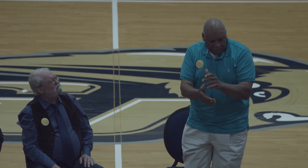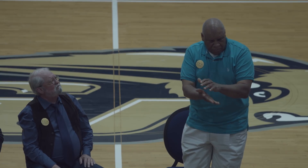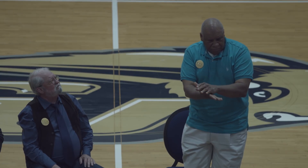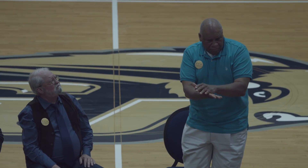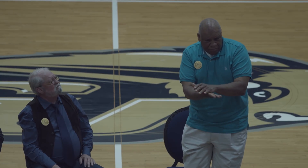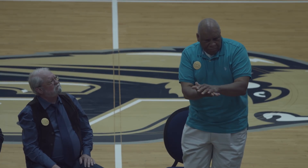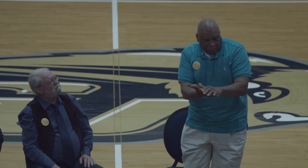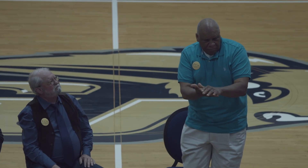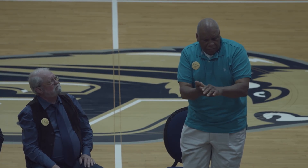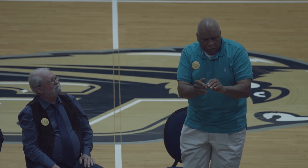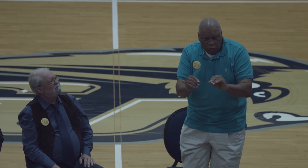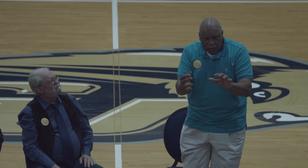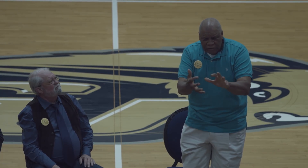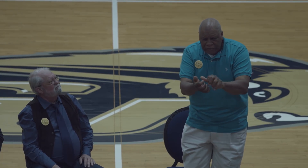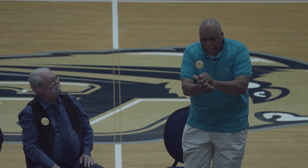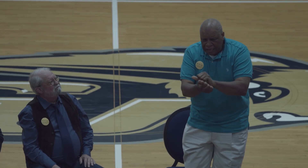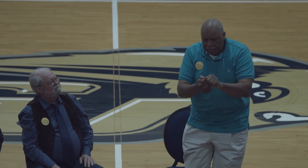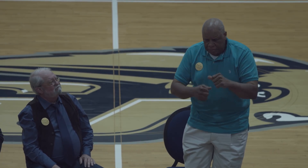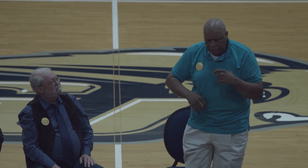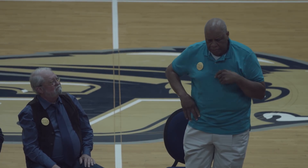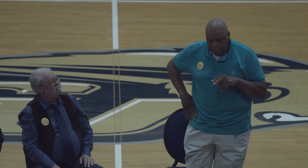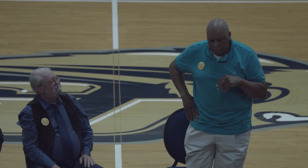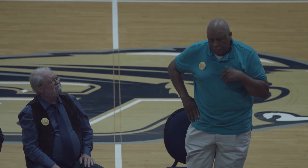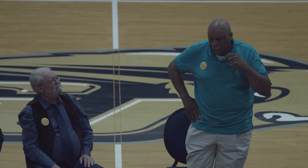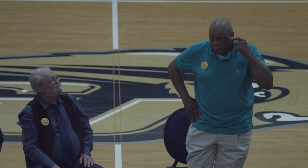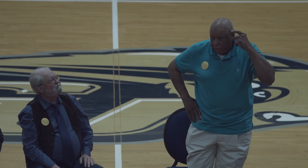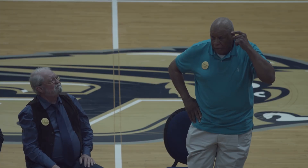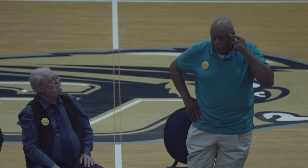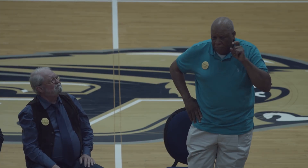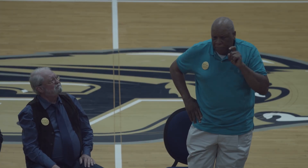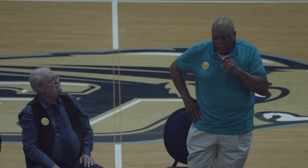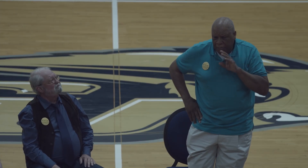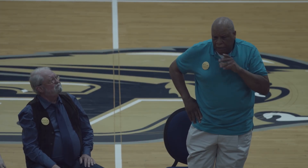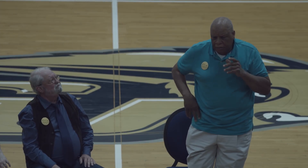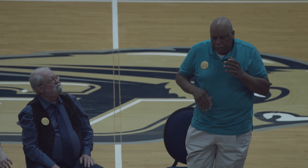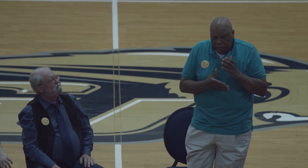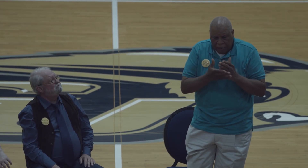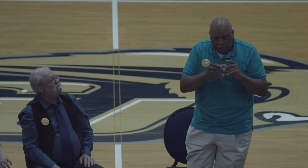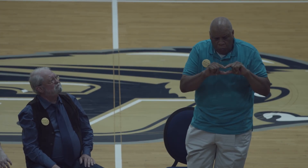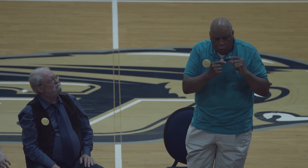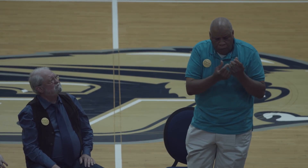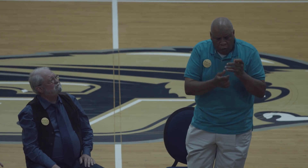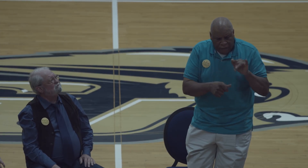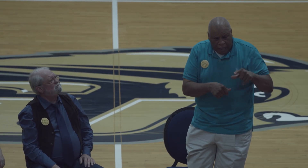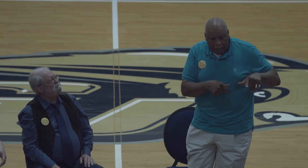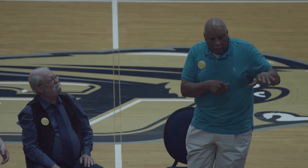I was pleasantly surprised to see that everything was in perfect order.